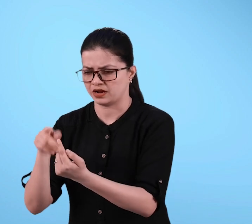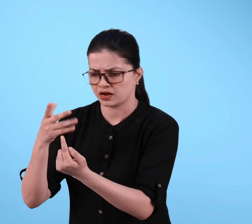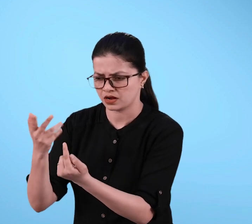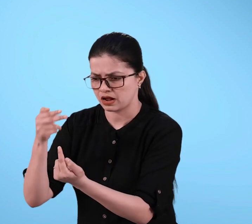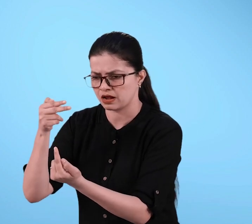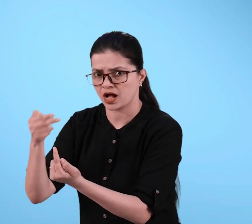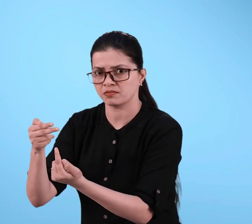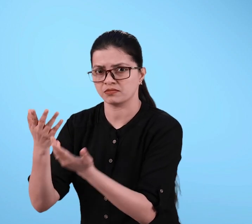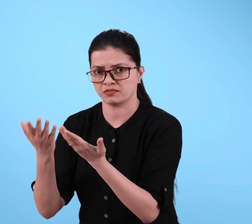are obtained?